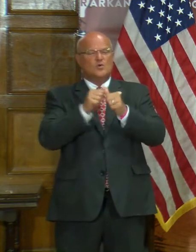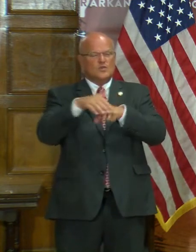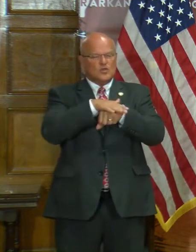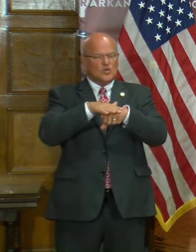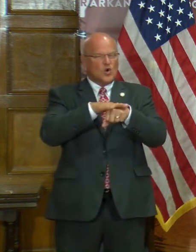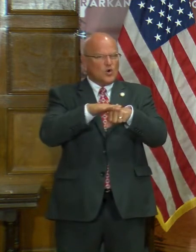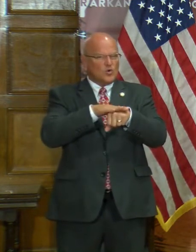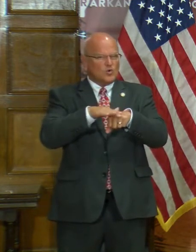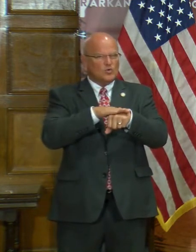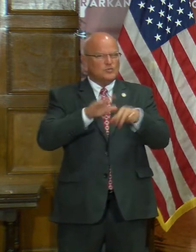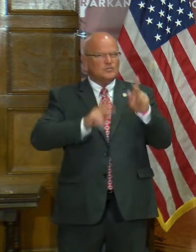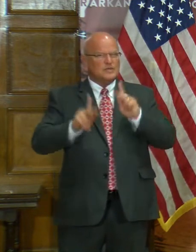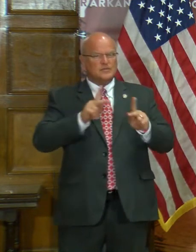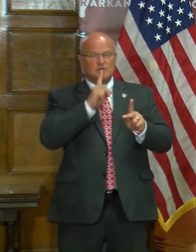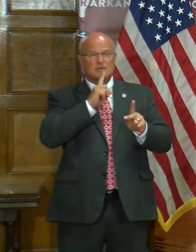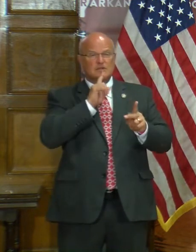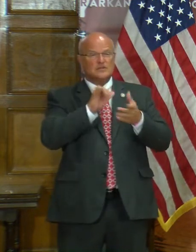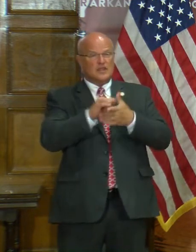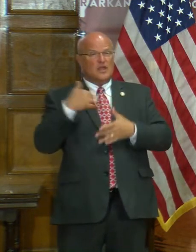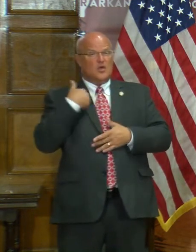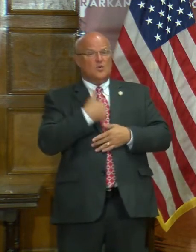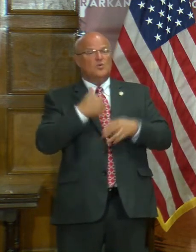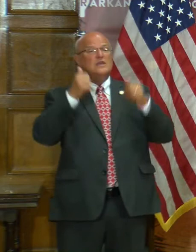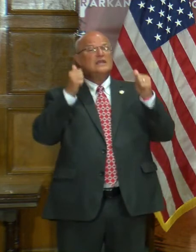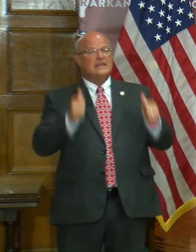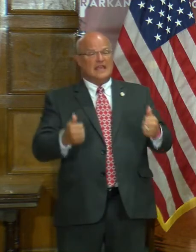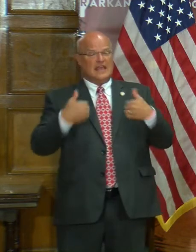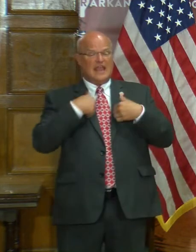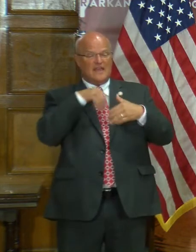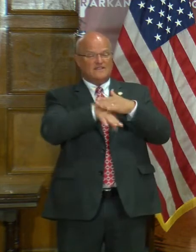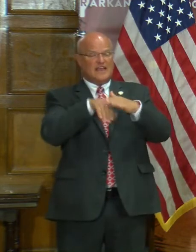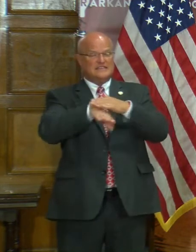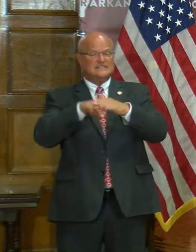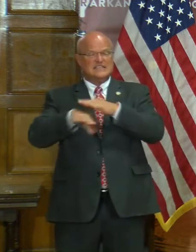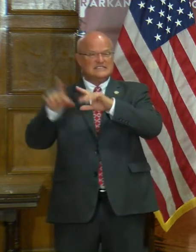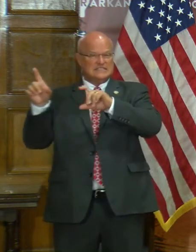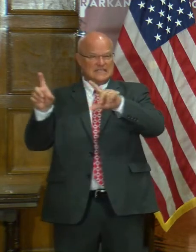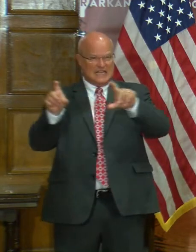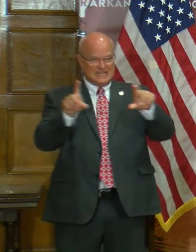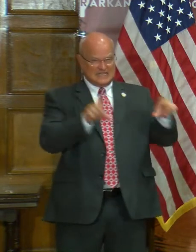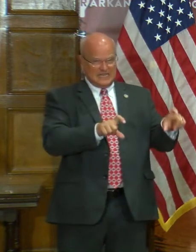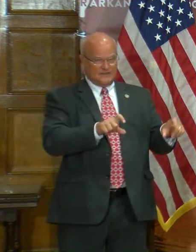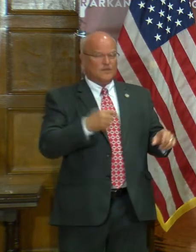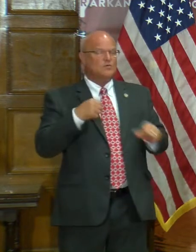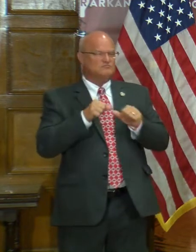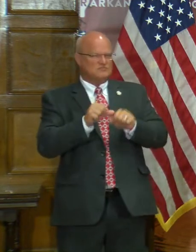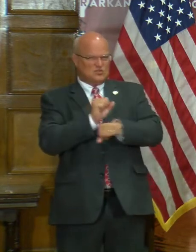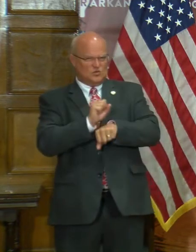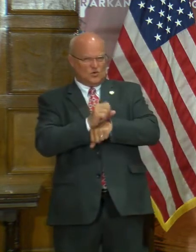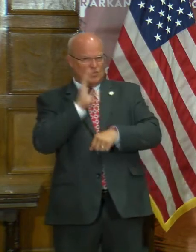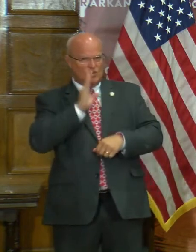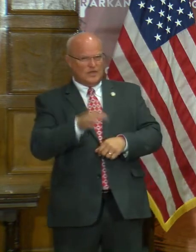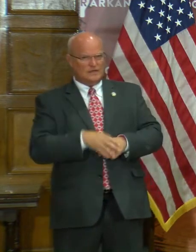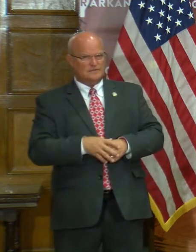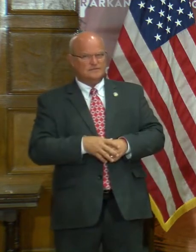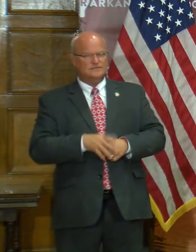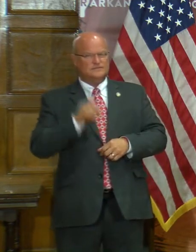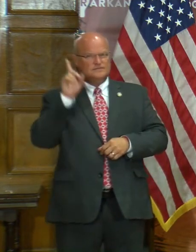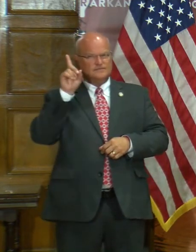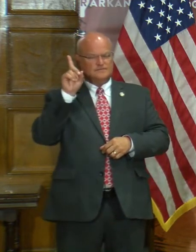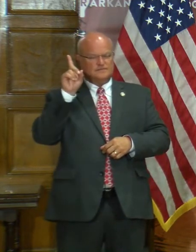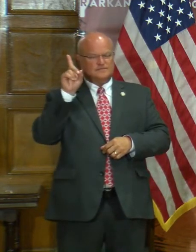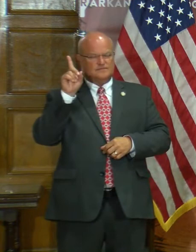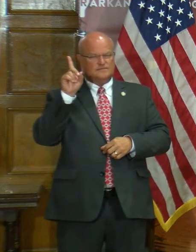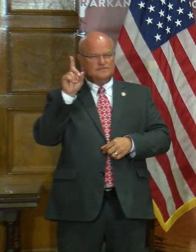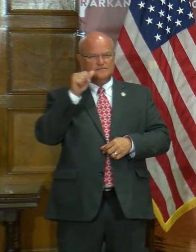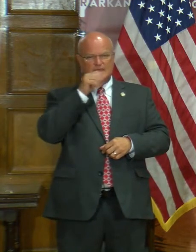local providers to make sure that we can have access to the testing. So that's something we're continuing to work on. Yes, ma'am.